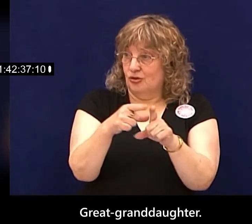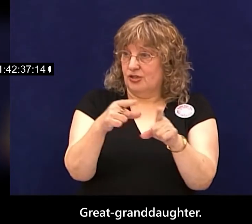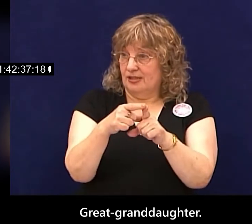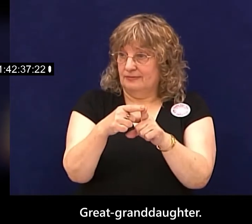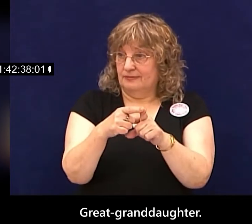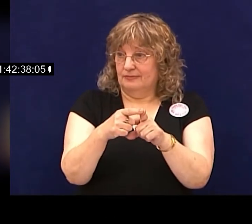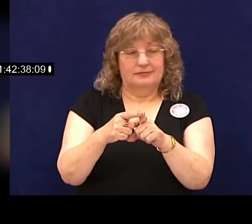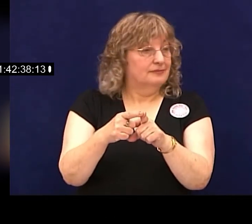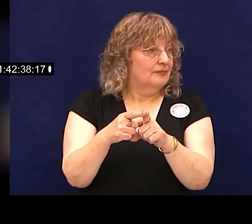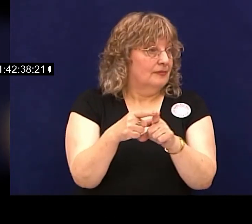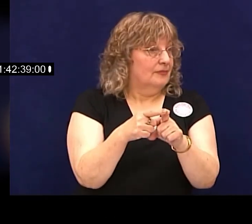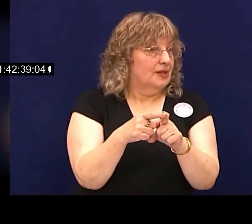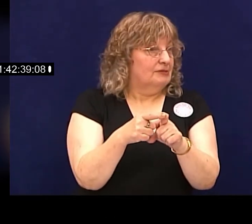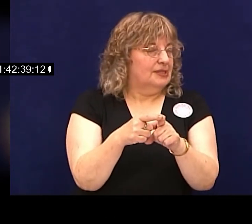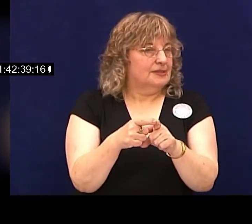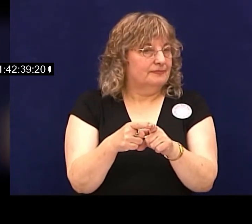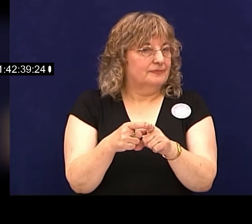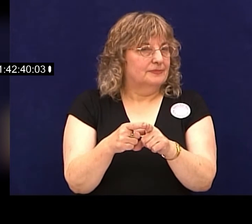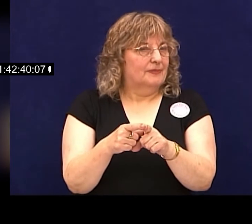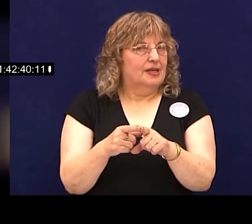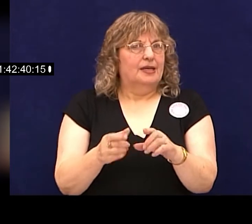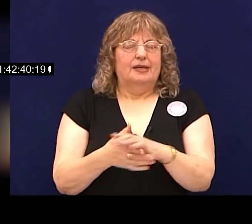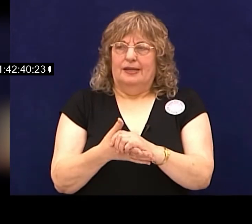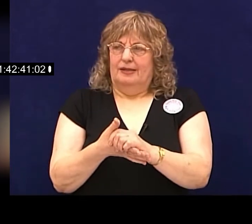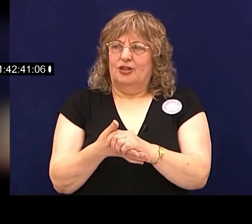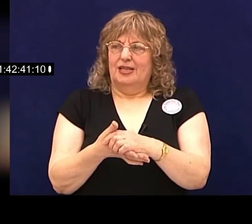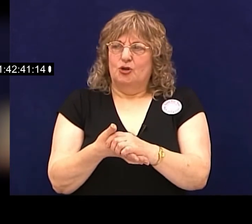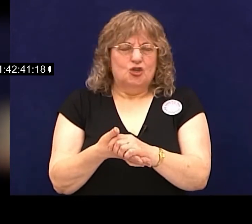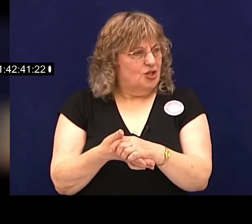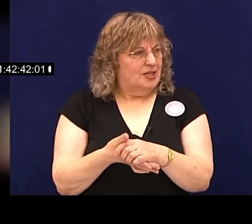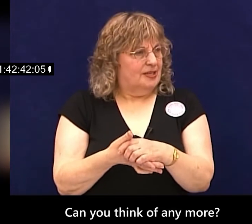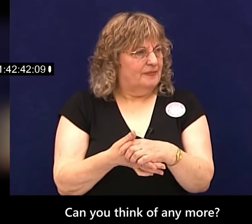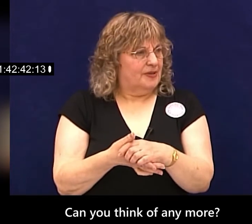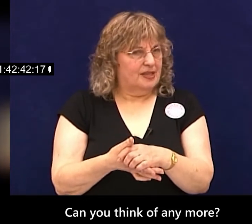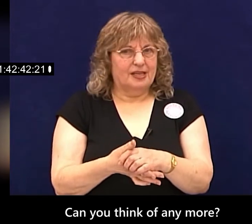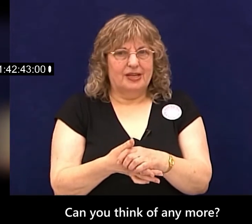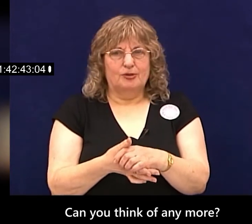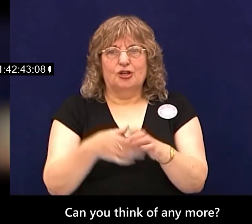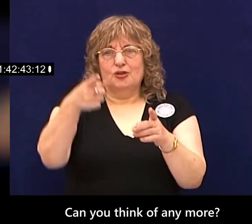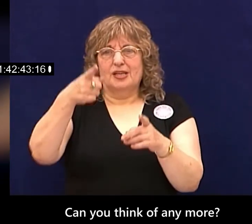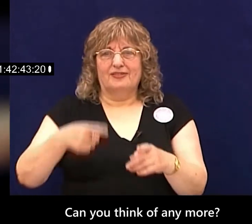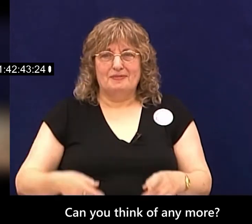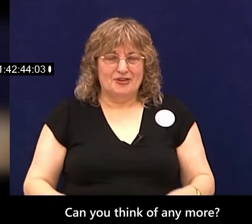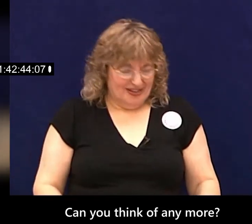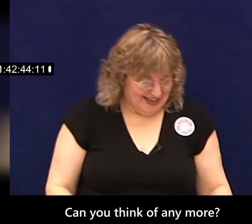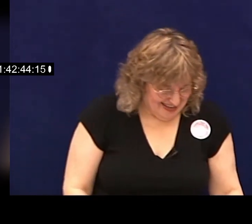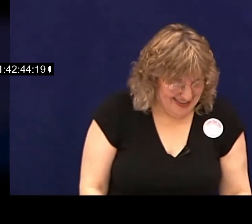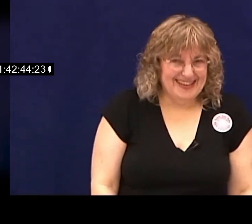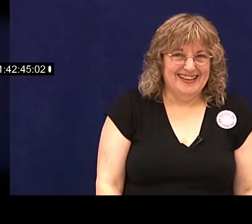great-granddaughter. Right? Got any more? Can you think of any more? Can you think of any more?